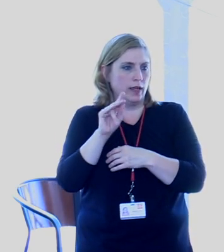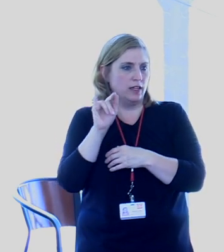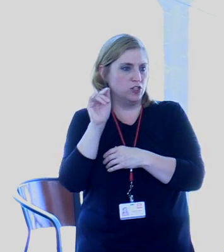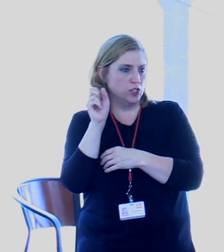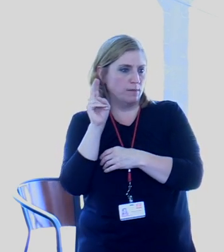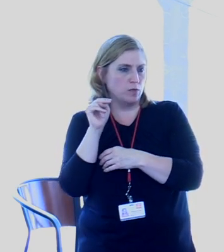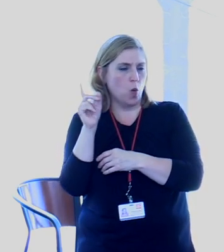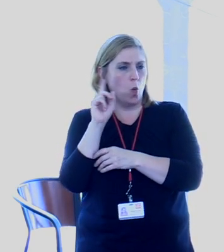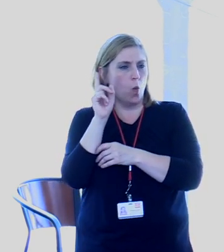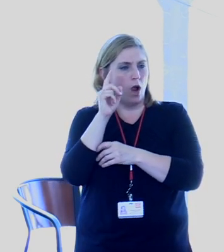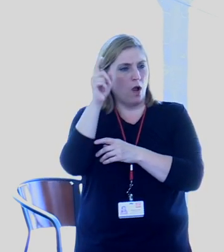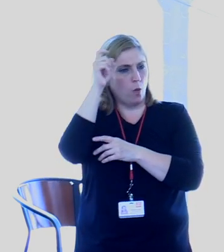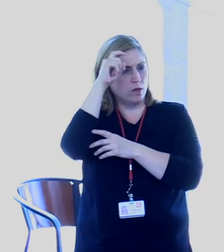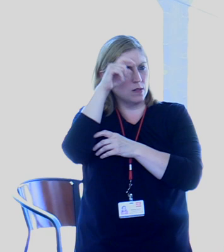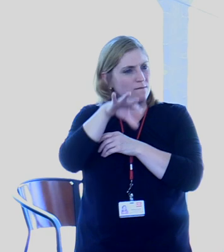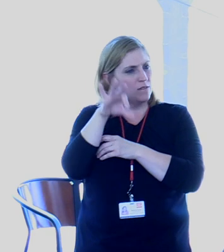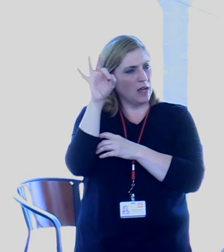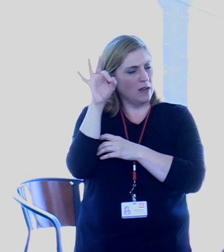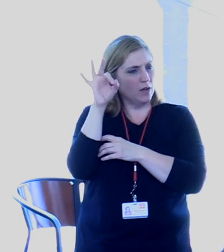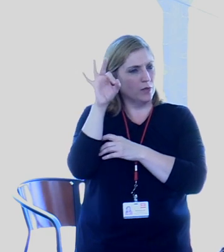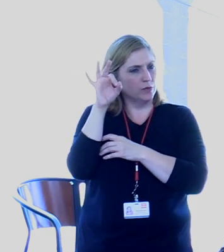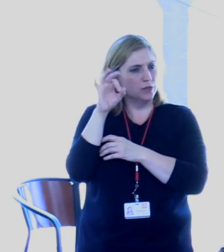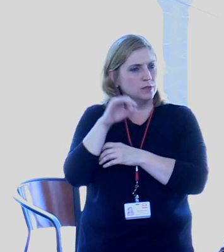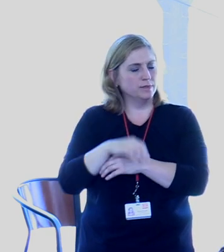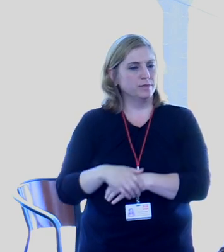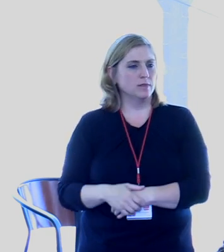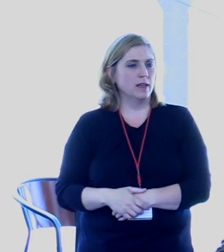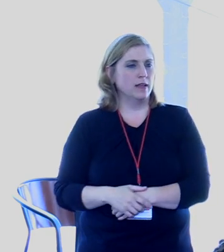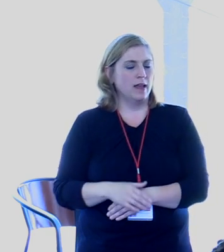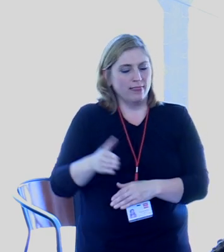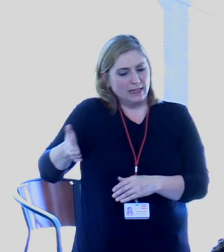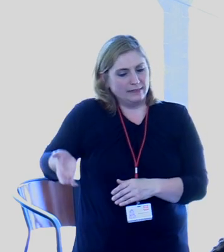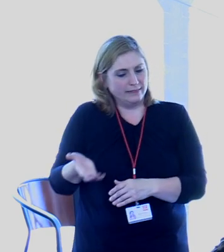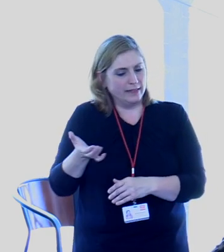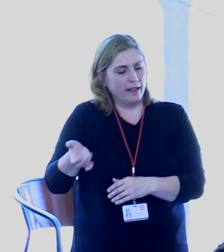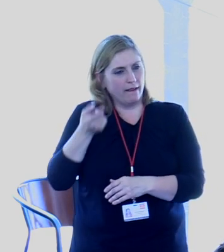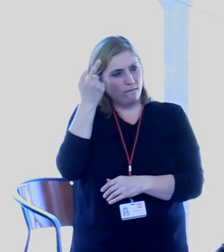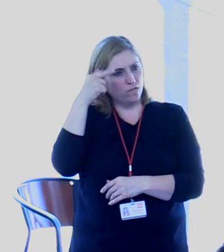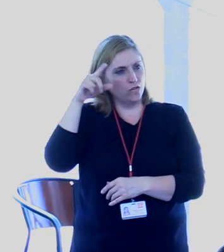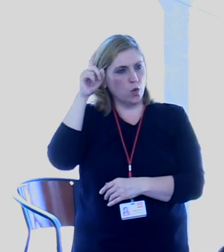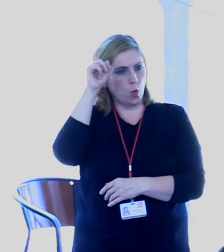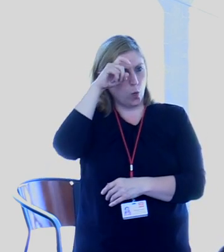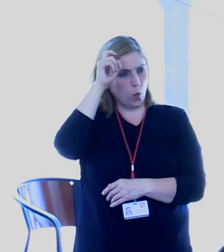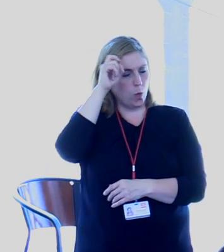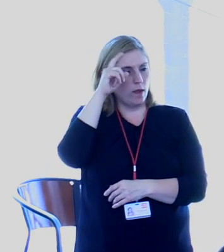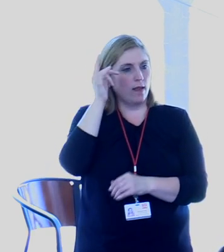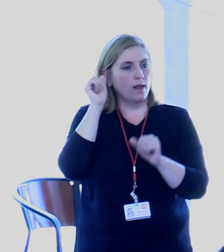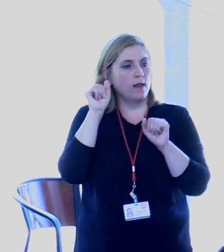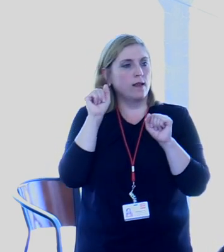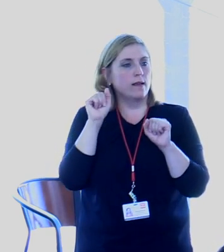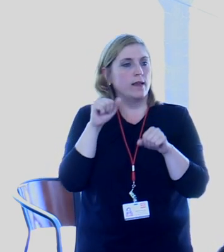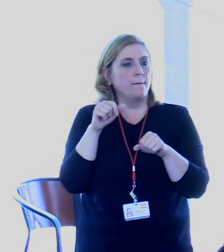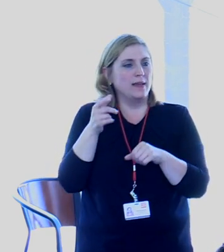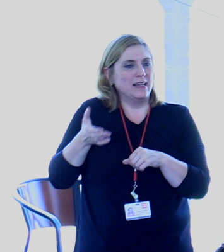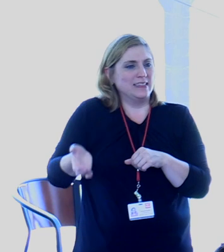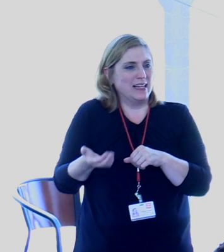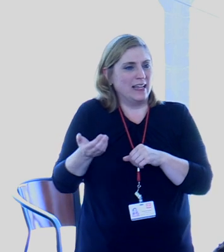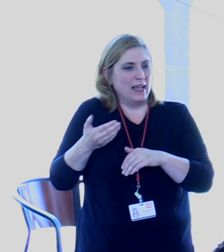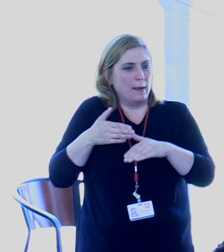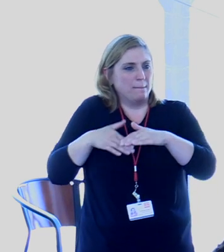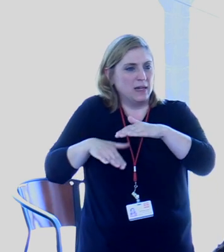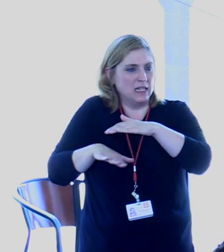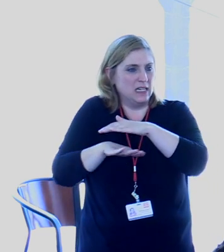where is wisdom to be found? The digging for wisdom can be a digging